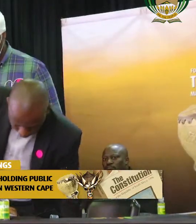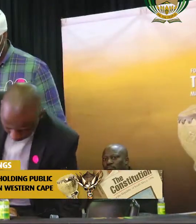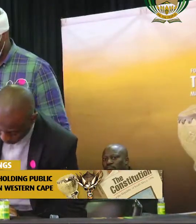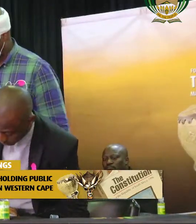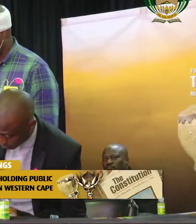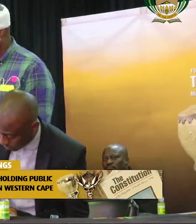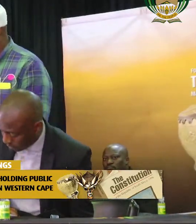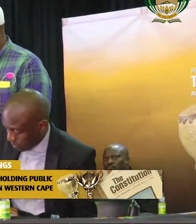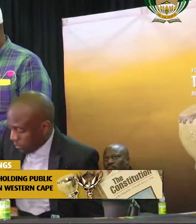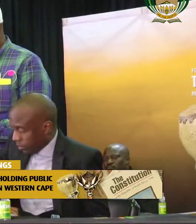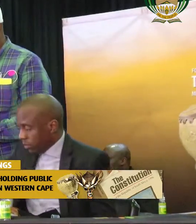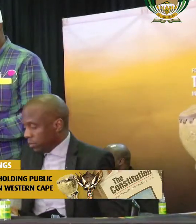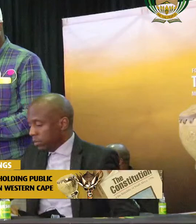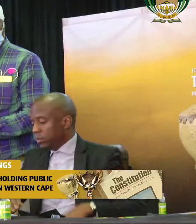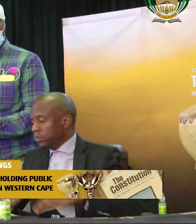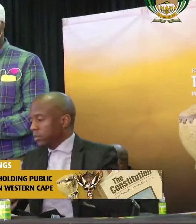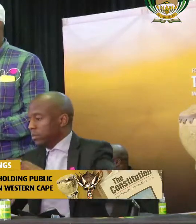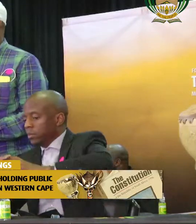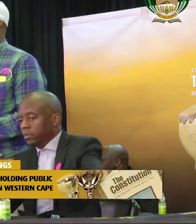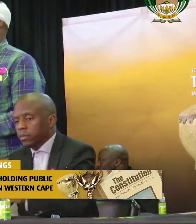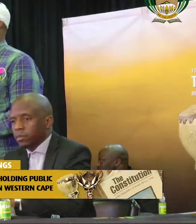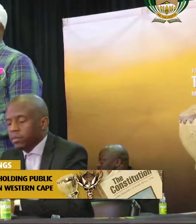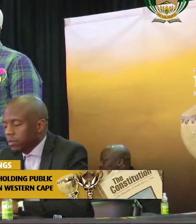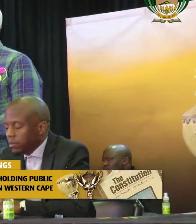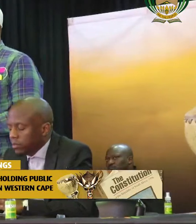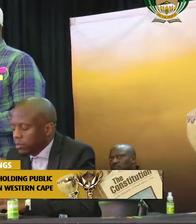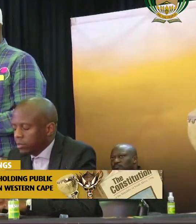Thank you, Chairperson. Thank you to members.